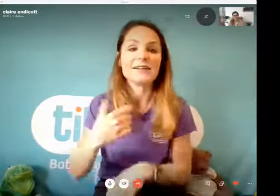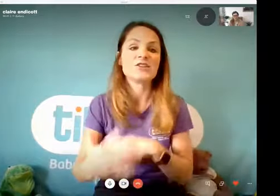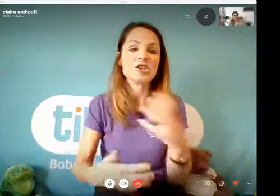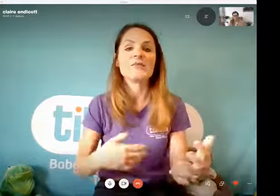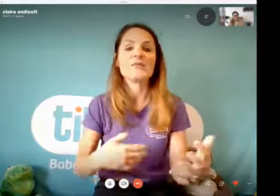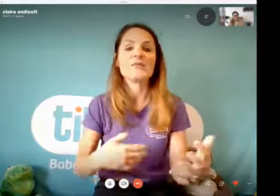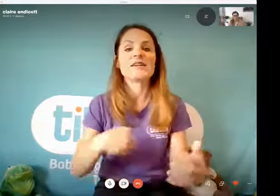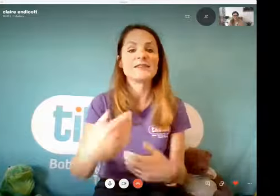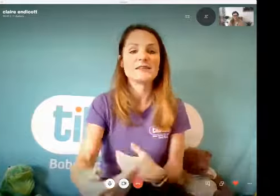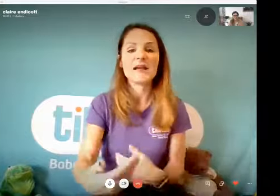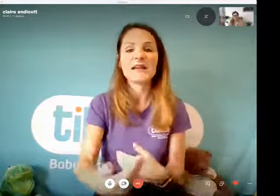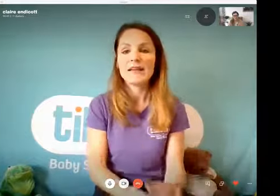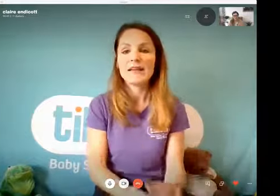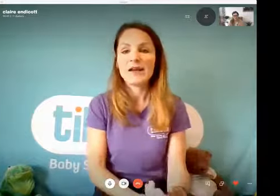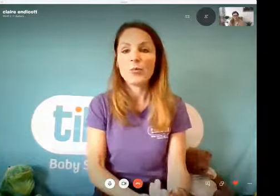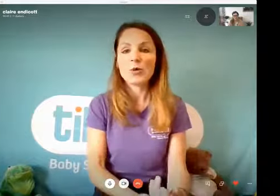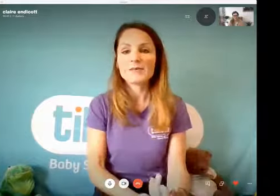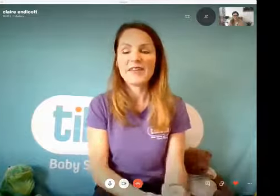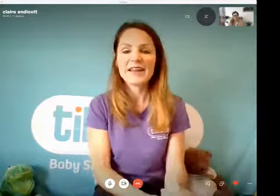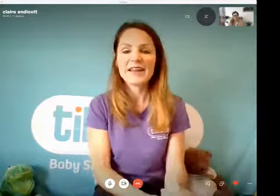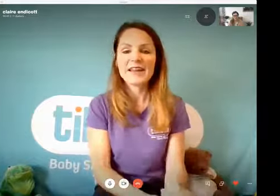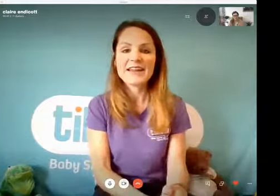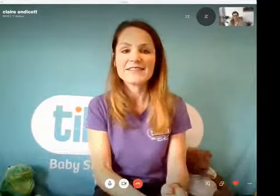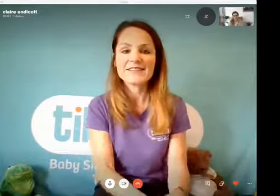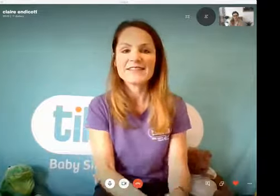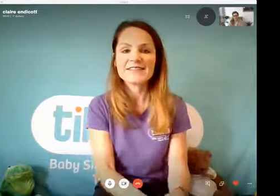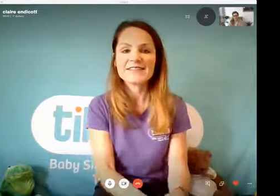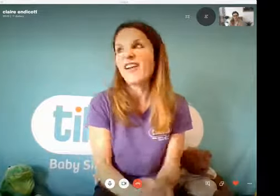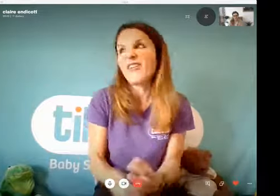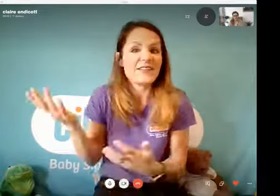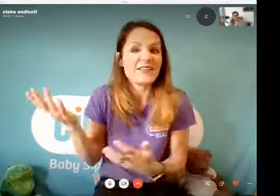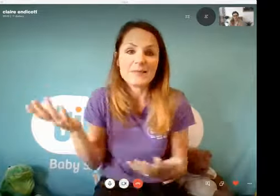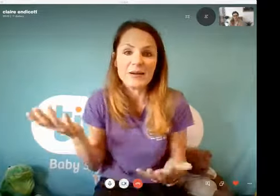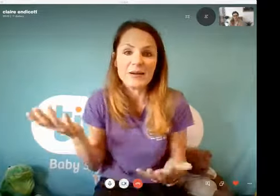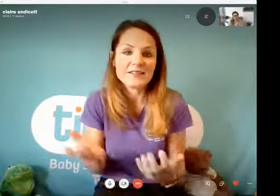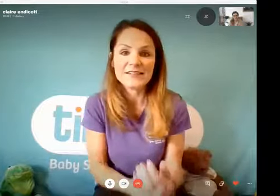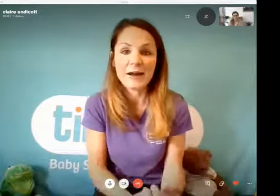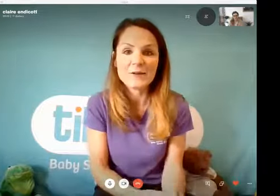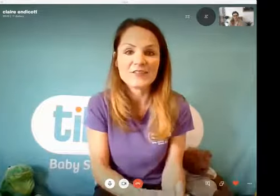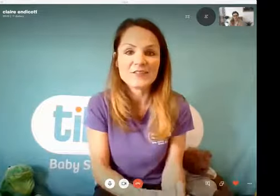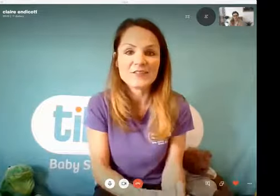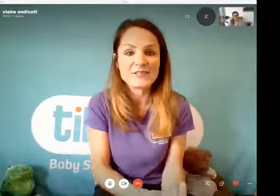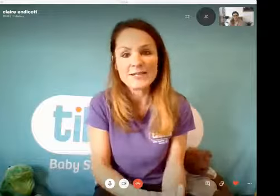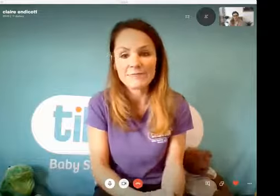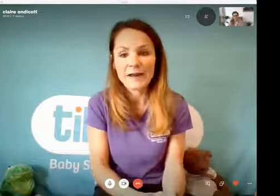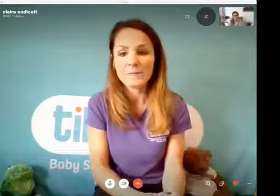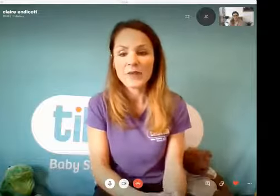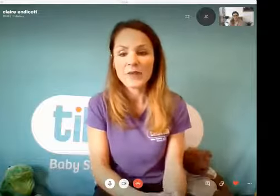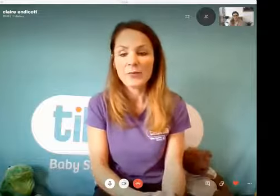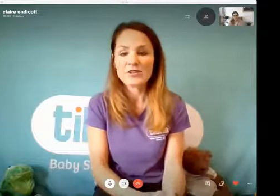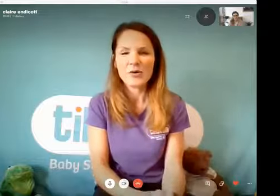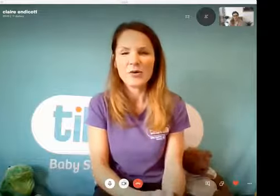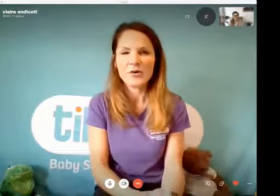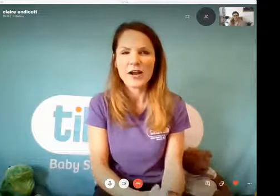things and explain what something is, because they don't know that's a bird. You know, you have to teach them that, which we all kind of forget. I